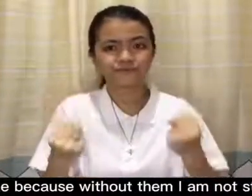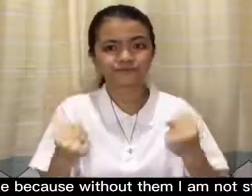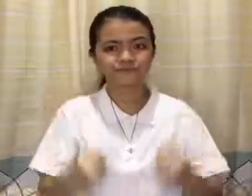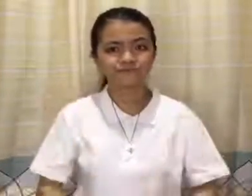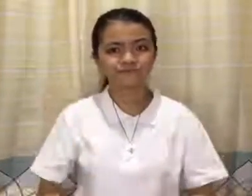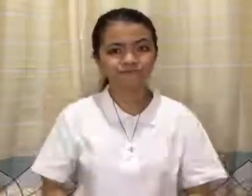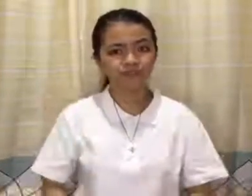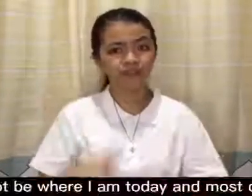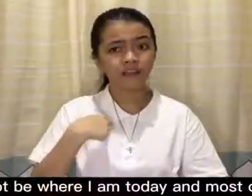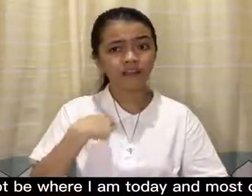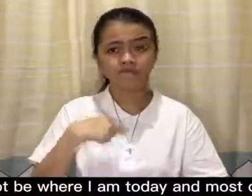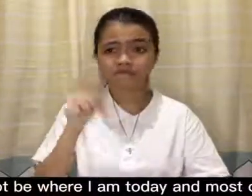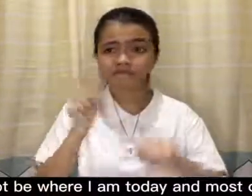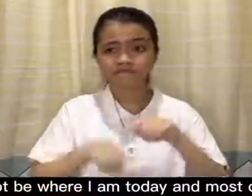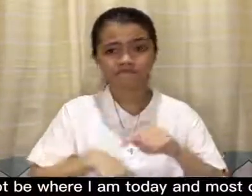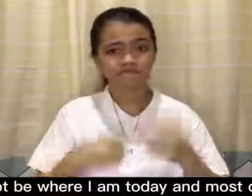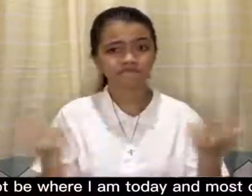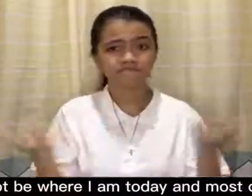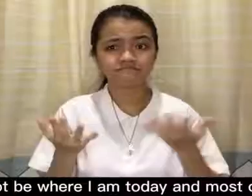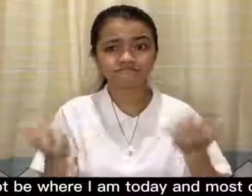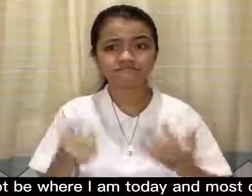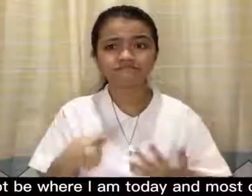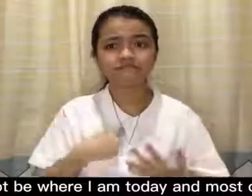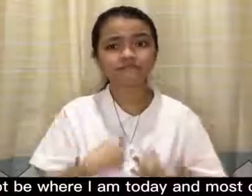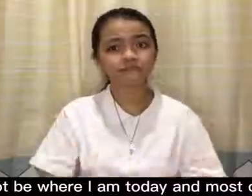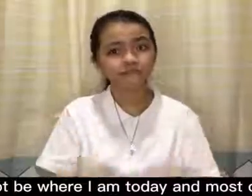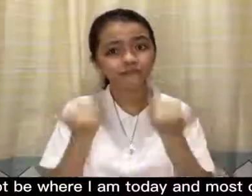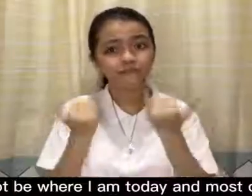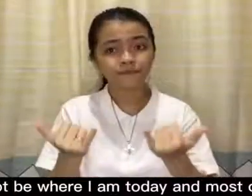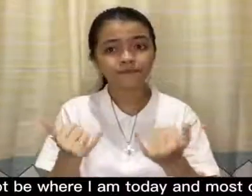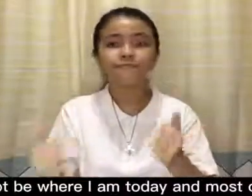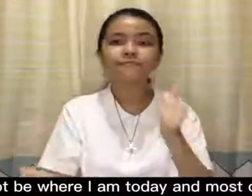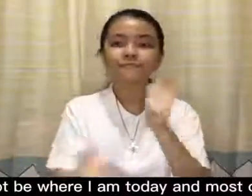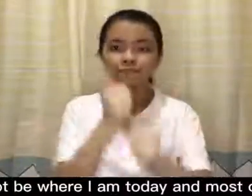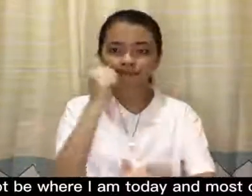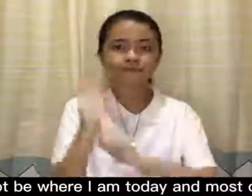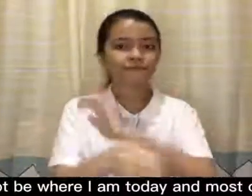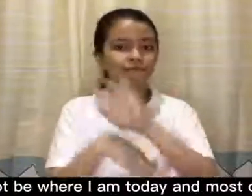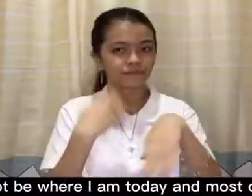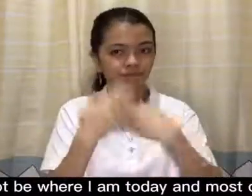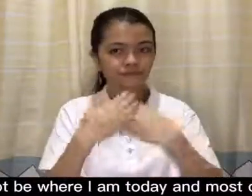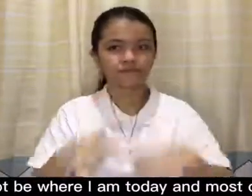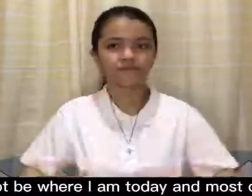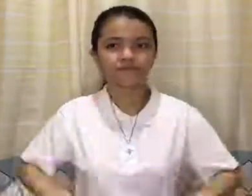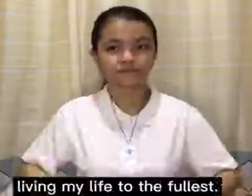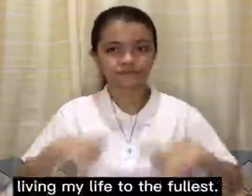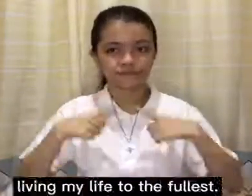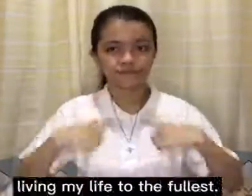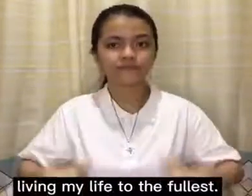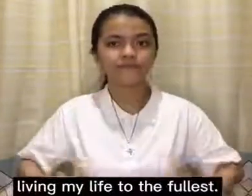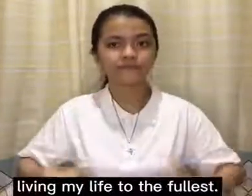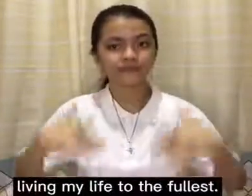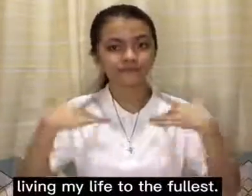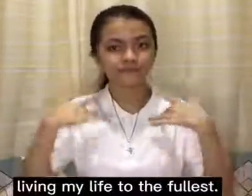Glory as I wait I'll rise up like the